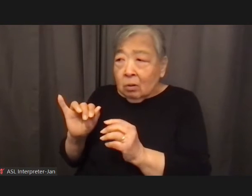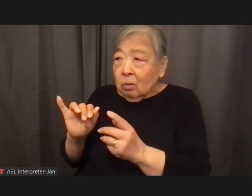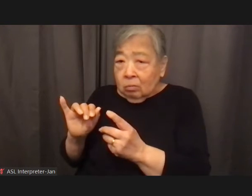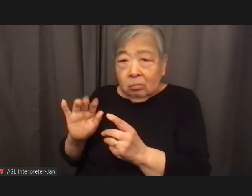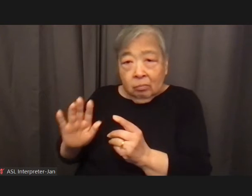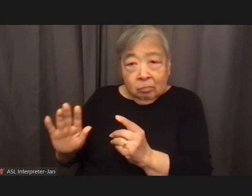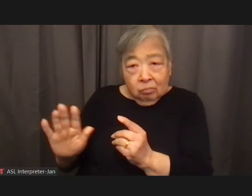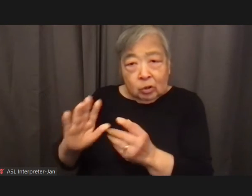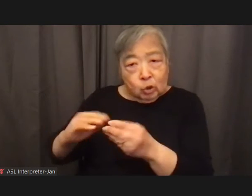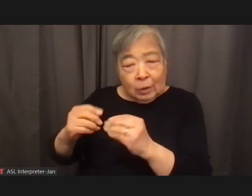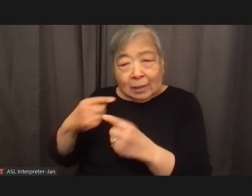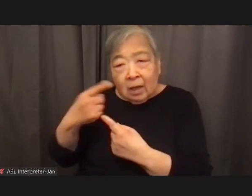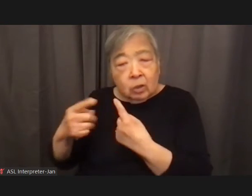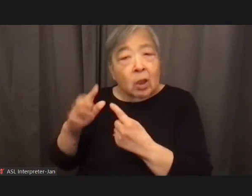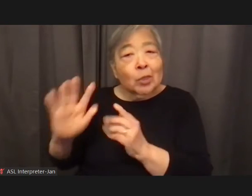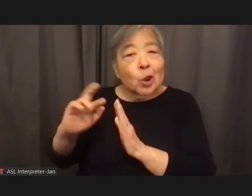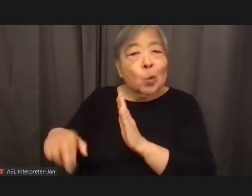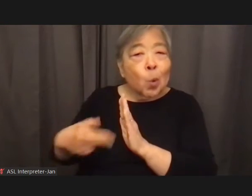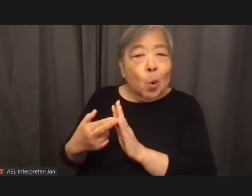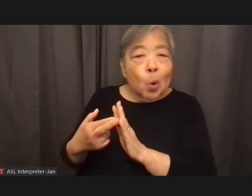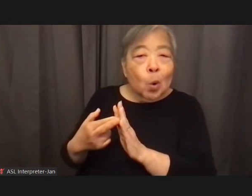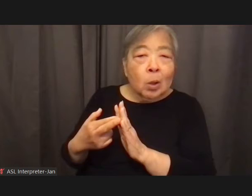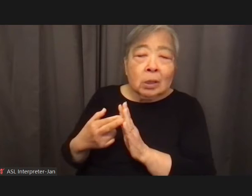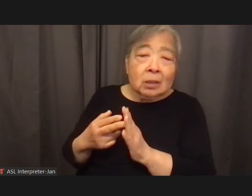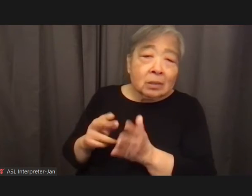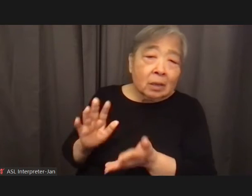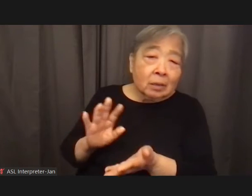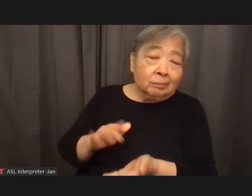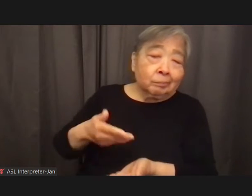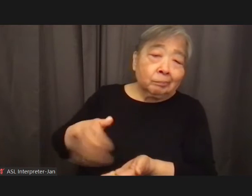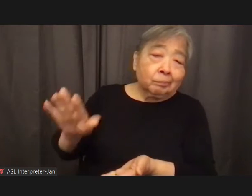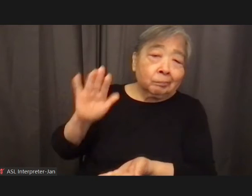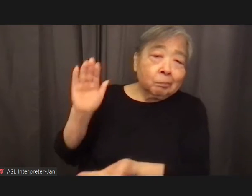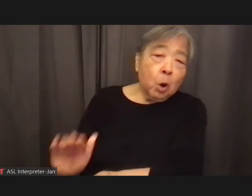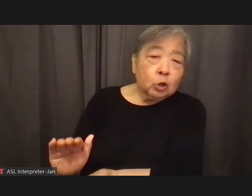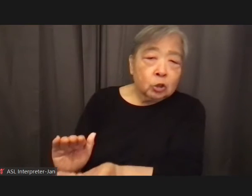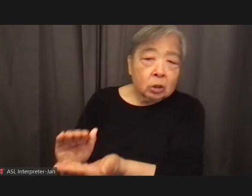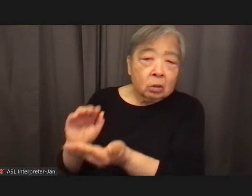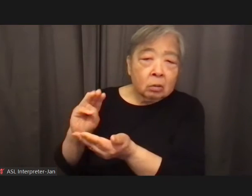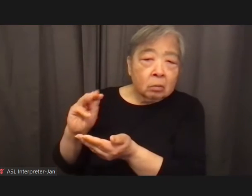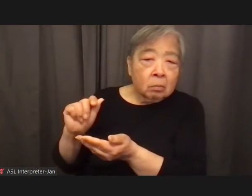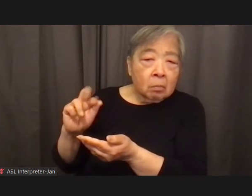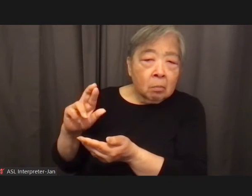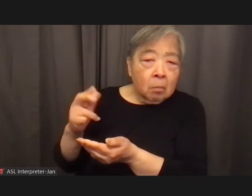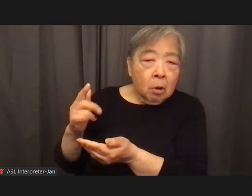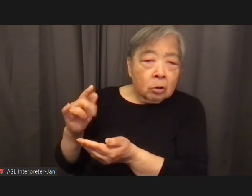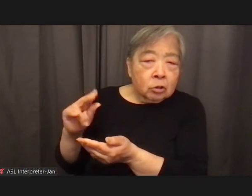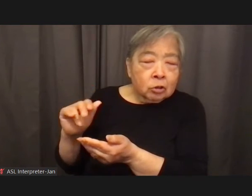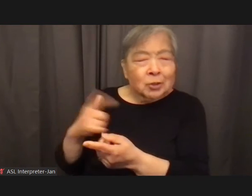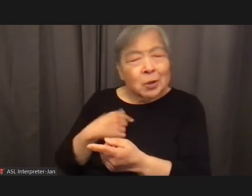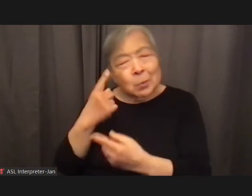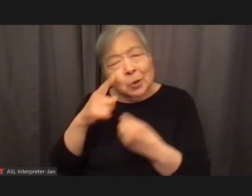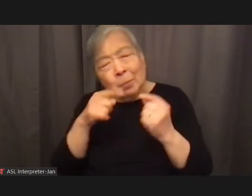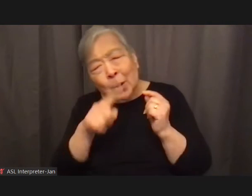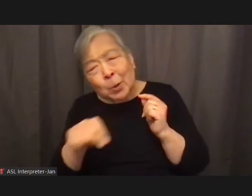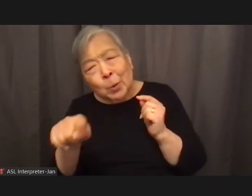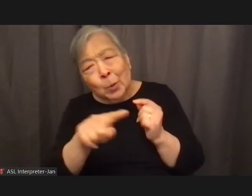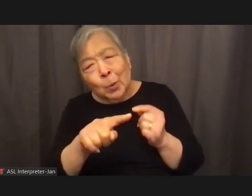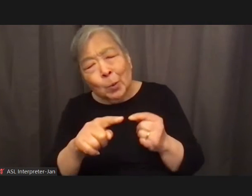as marginal. And I wondered about you as filmmakers, as storytellers,